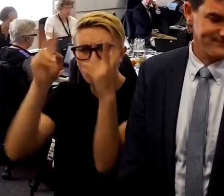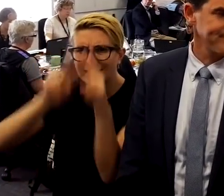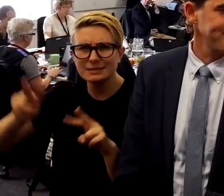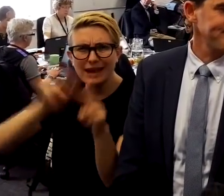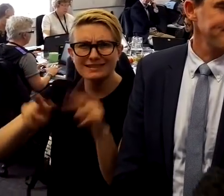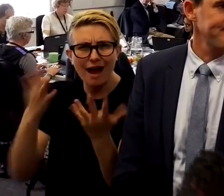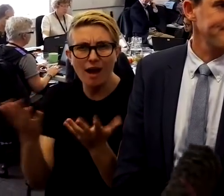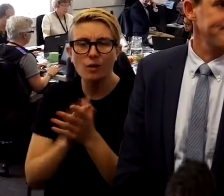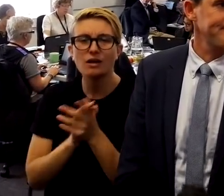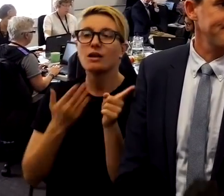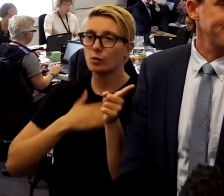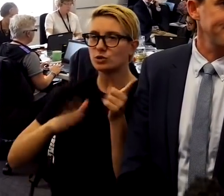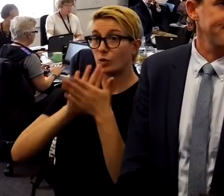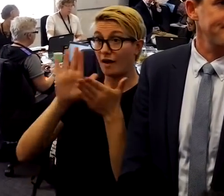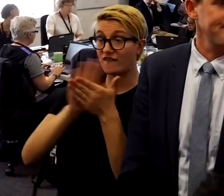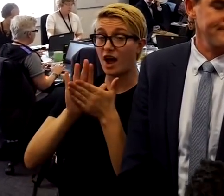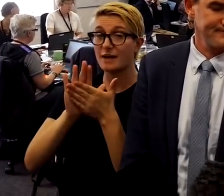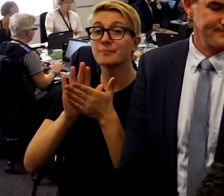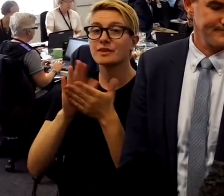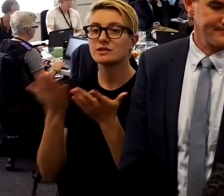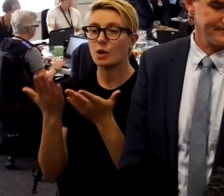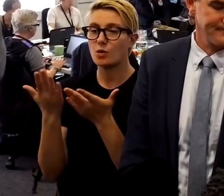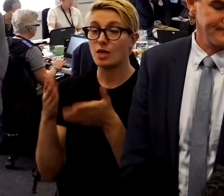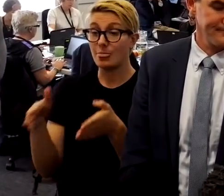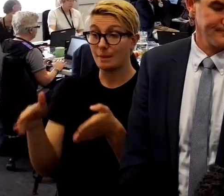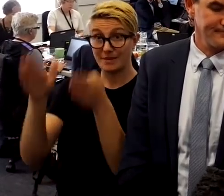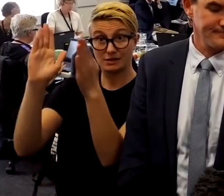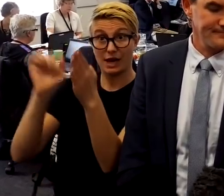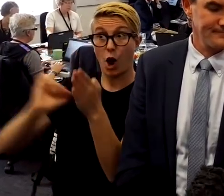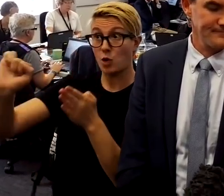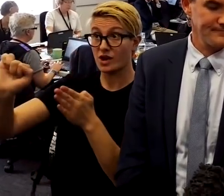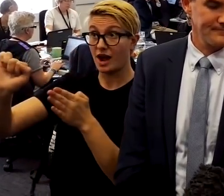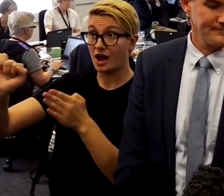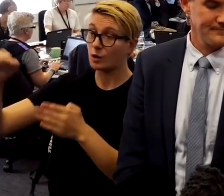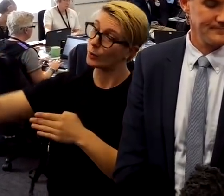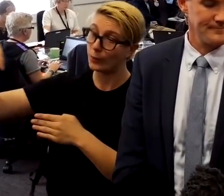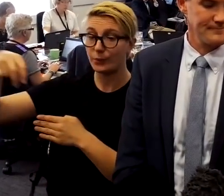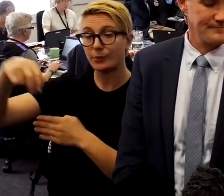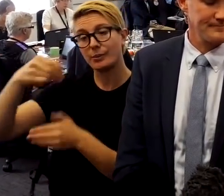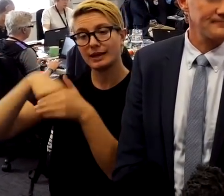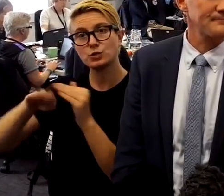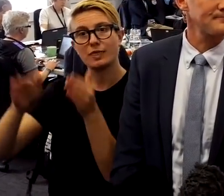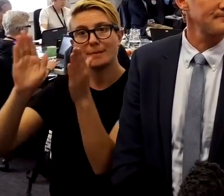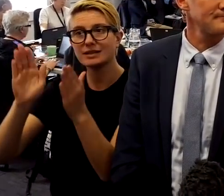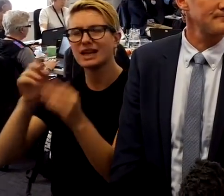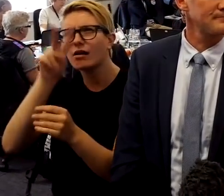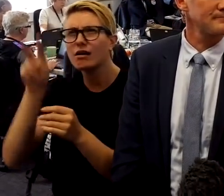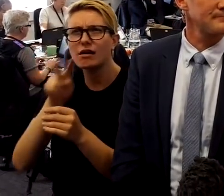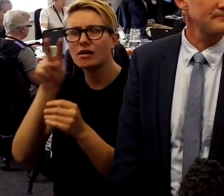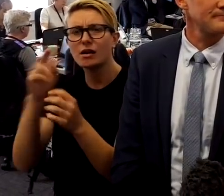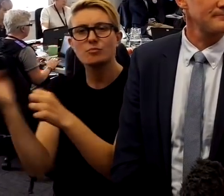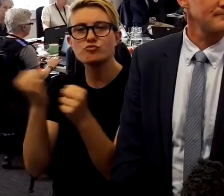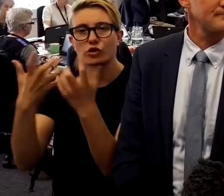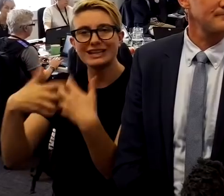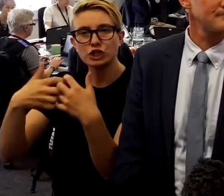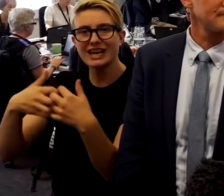the engineers. So this actually got brought to our attention by the building owner going about his due diligence. He had his engineers in to do an